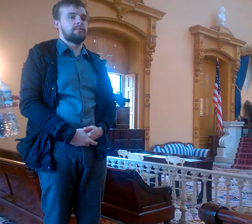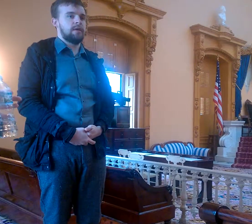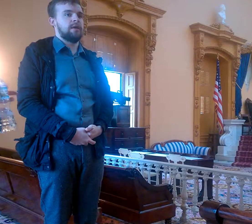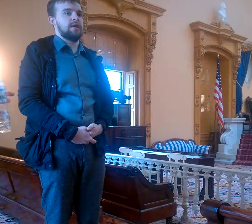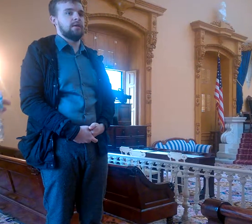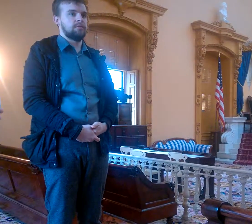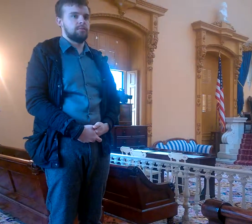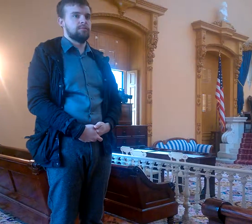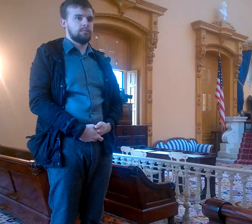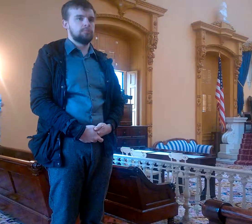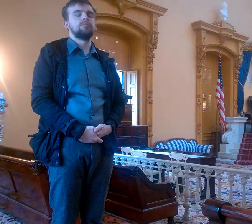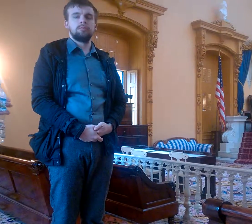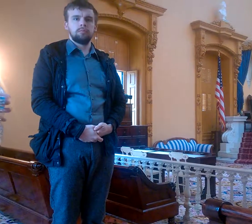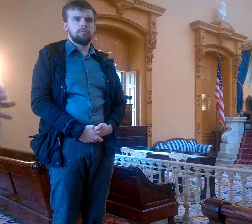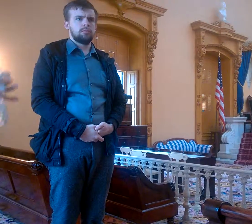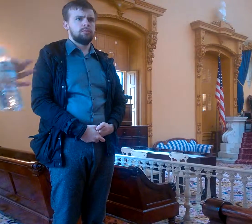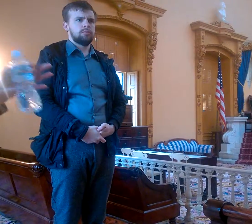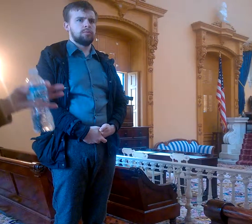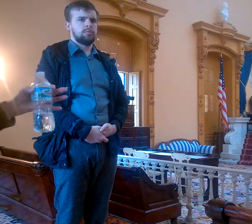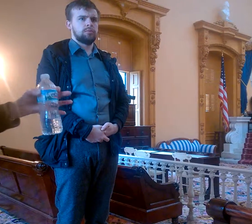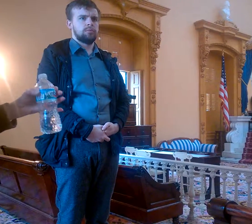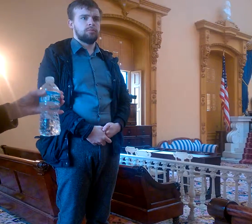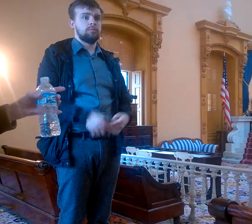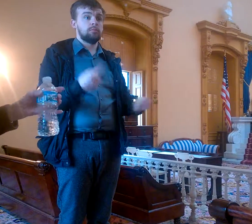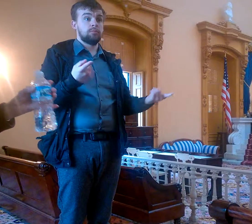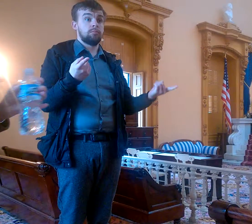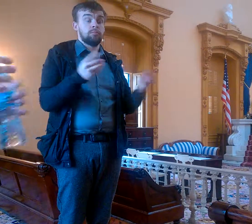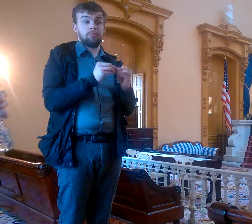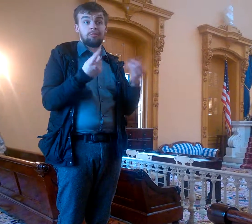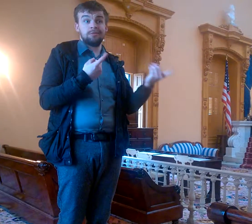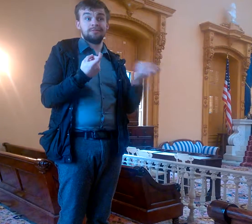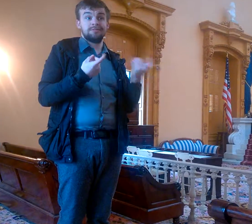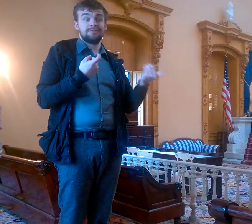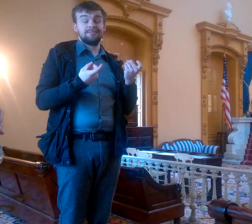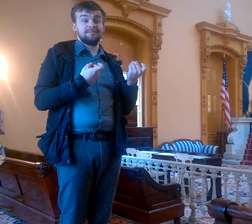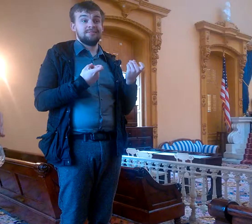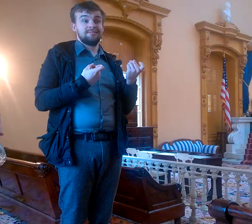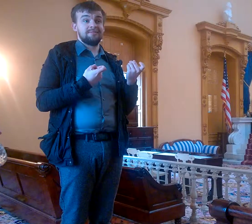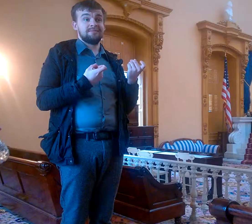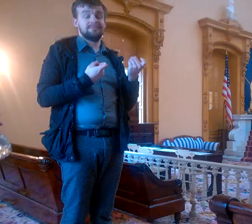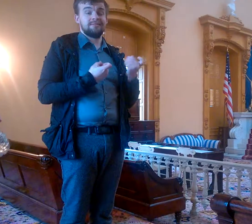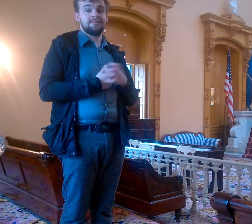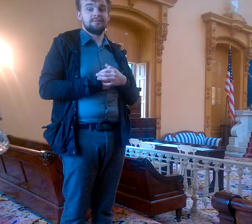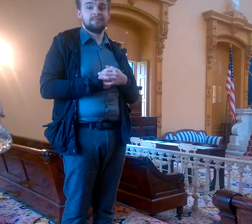Okay. Okay. Questions?